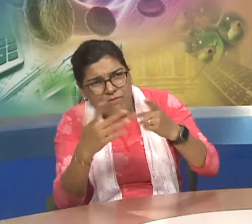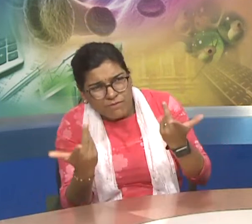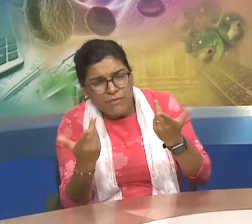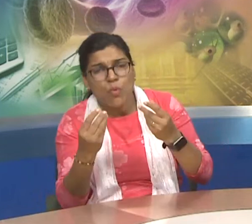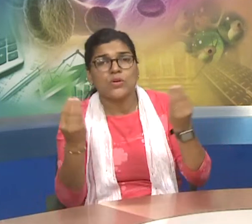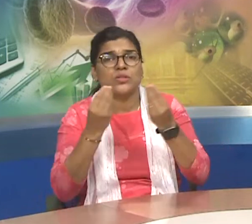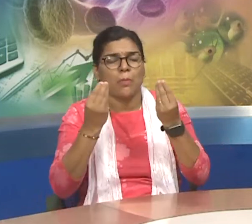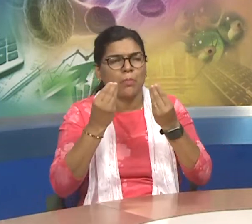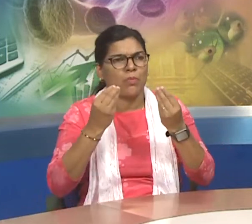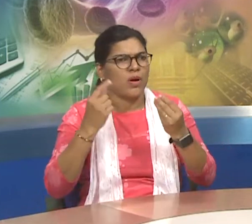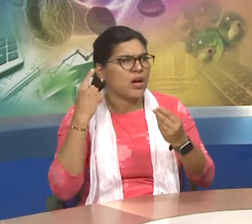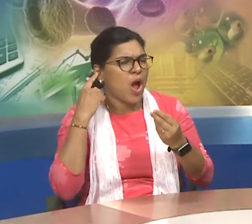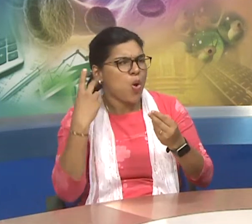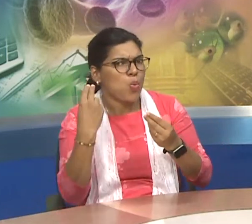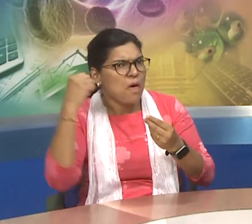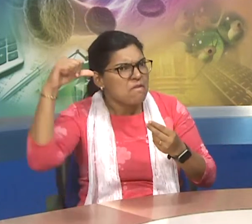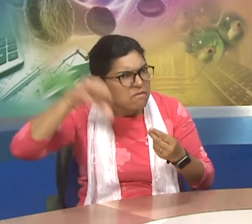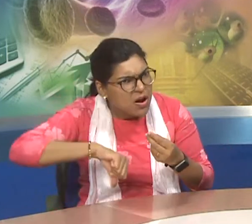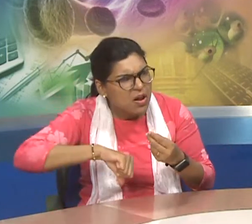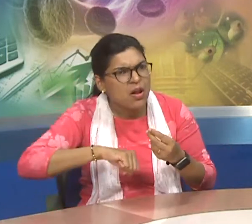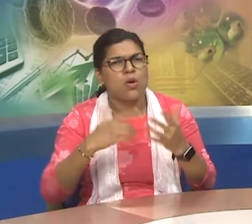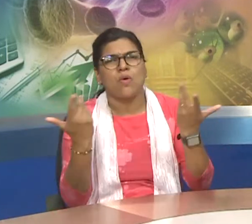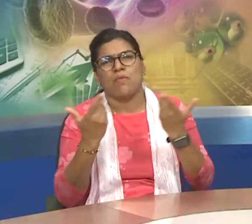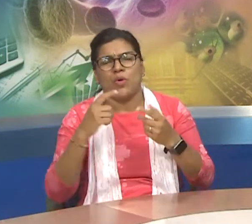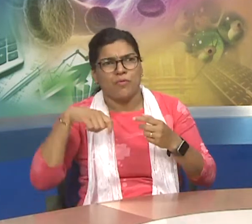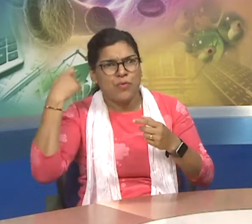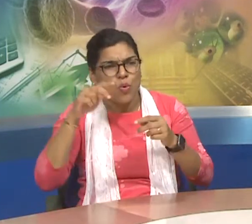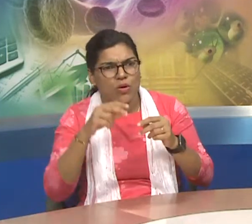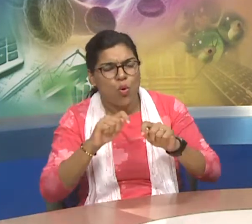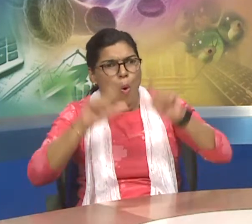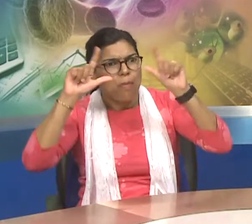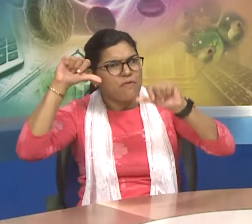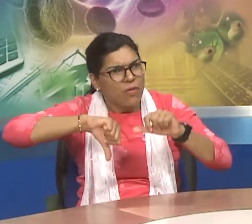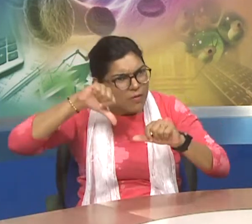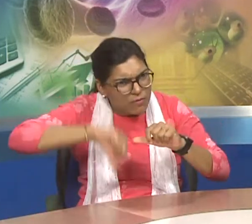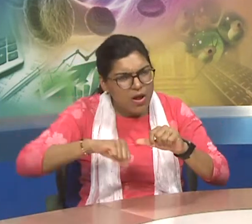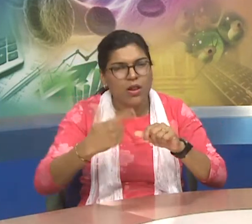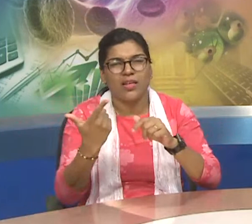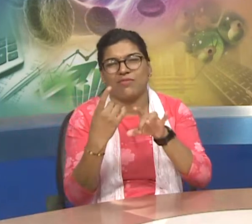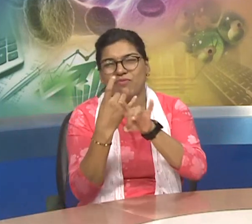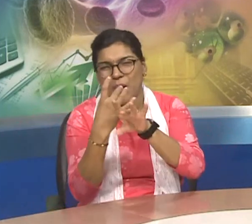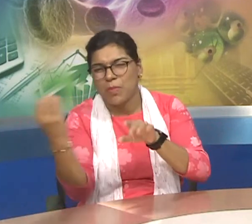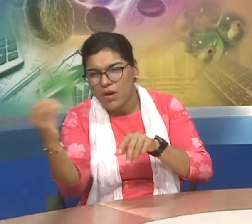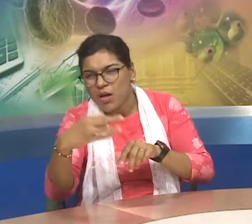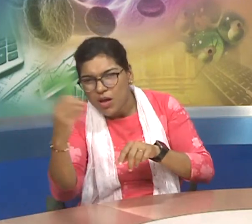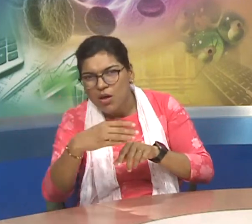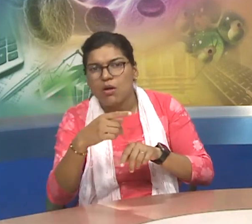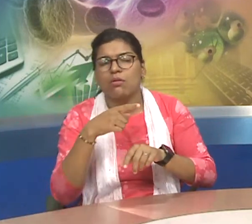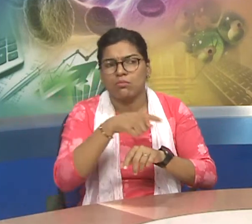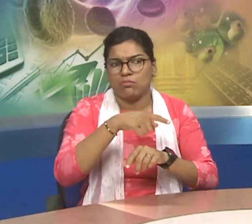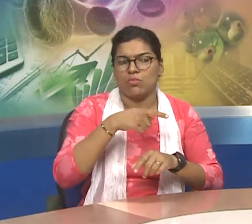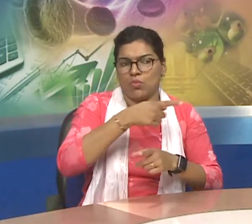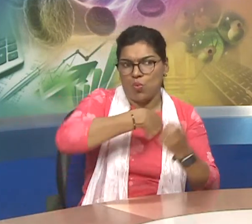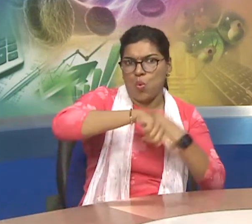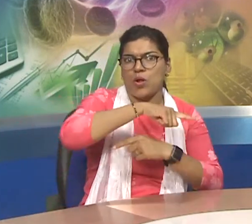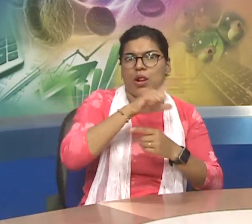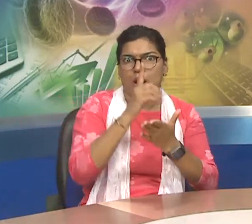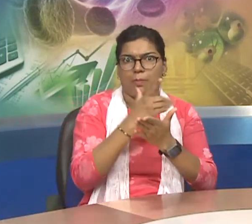done with the help of computers, and the computerized services are also offered to the users